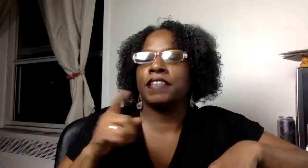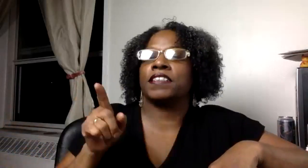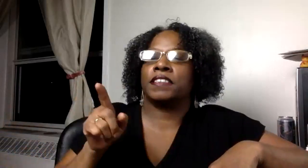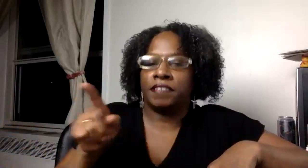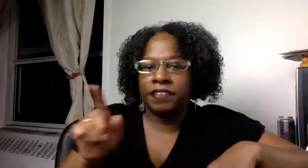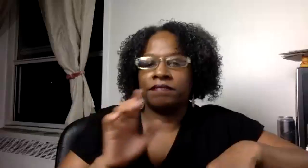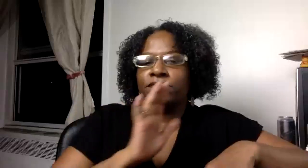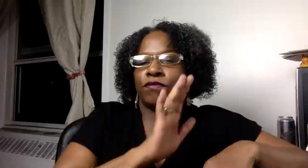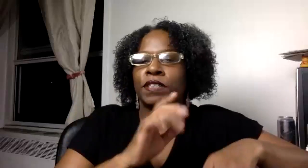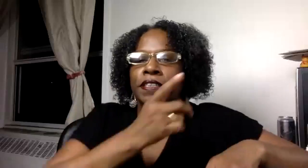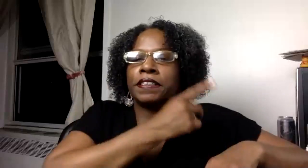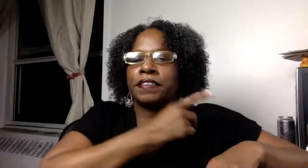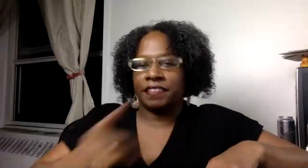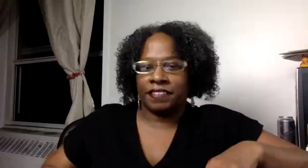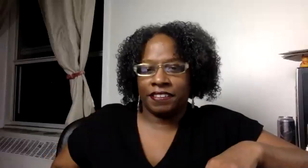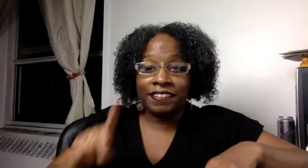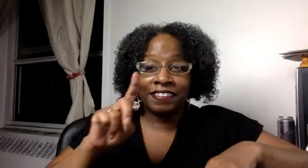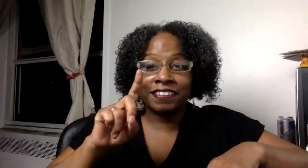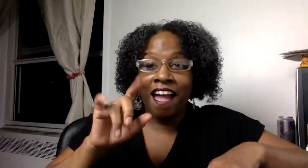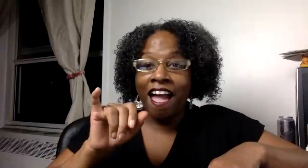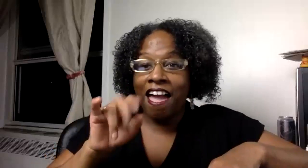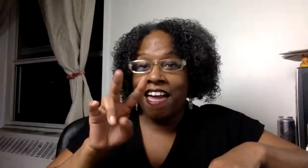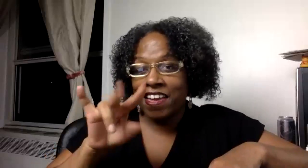hand. Computer alert. User Benny has joined the meeting.